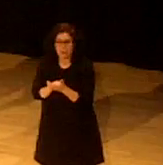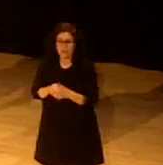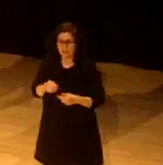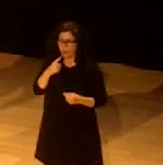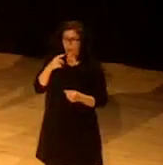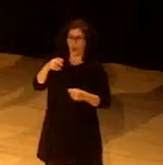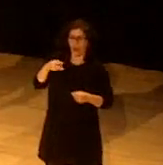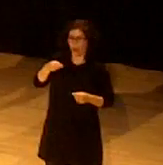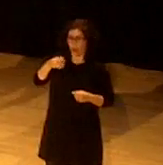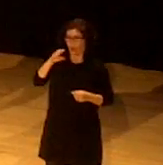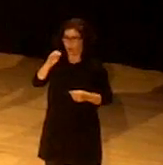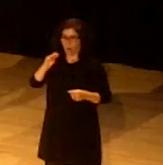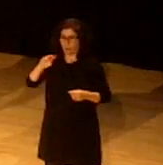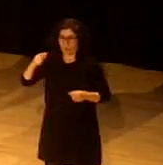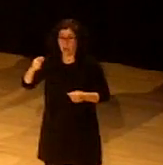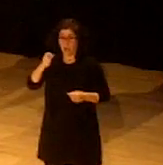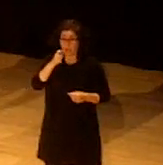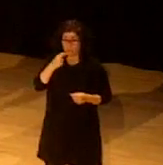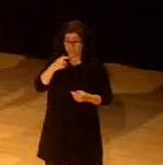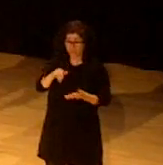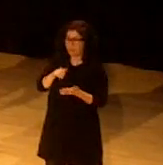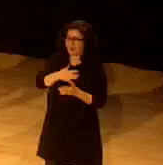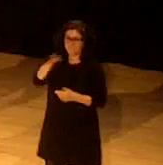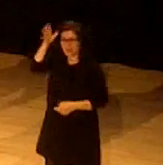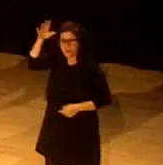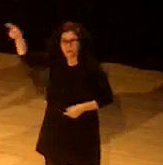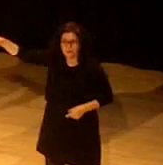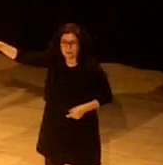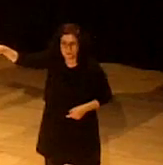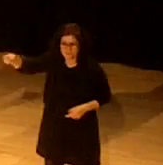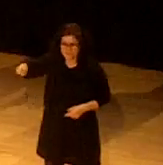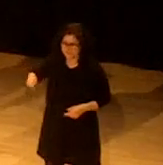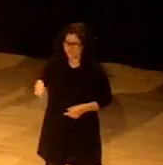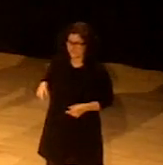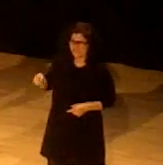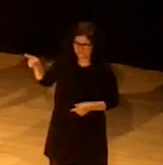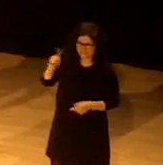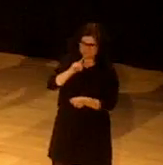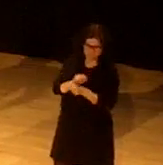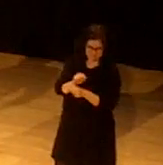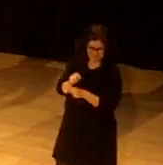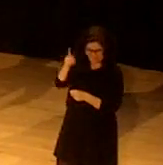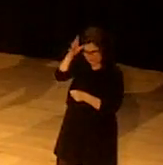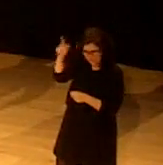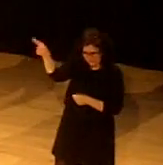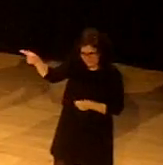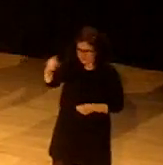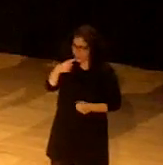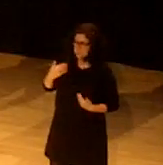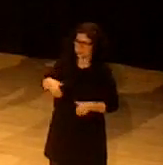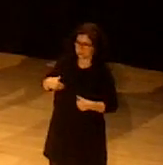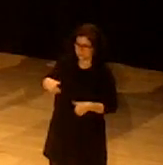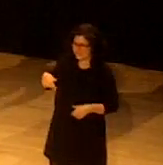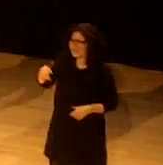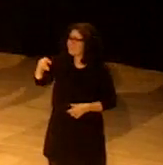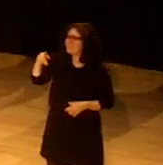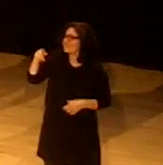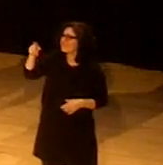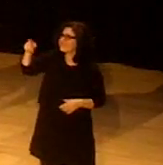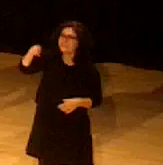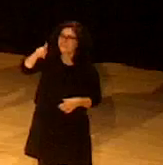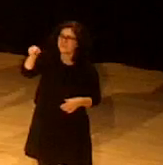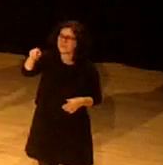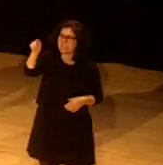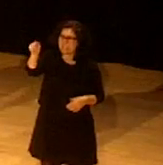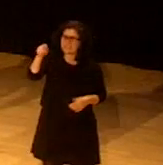What I found really beautiful about the film is that I think that art can be both a great thing